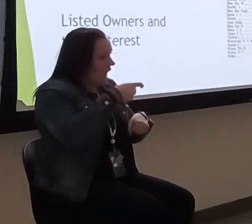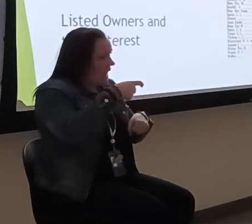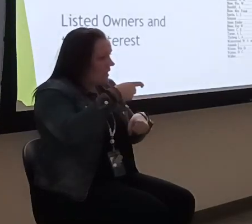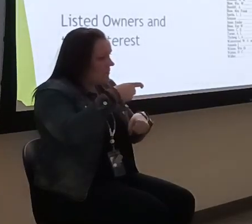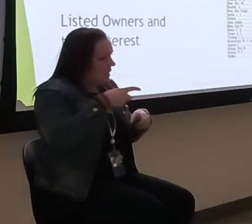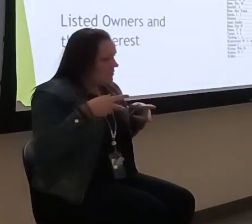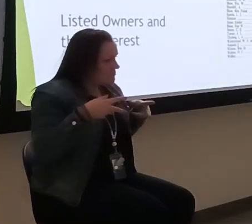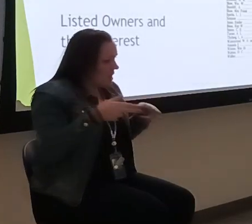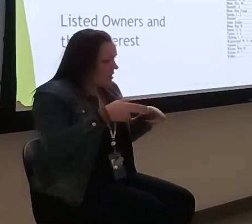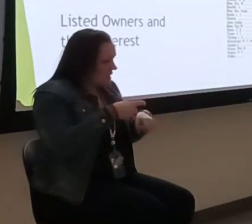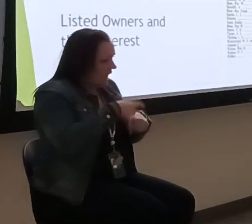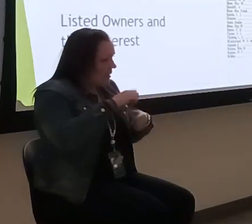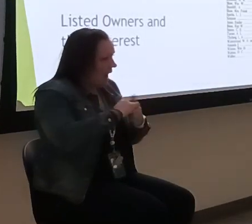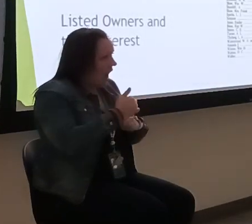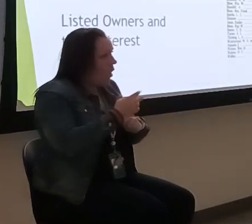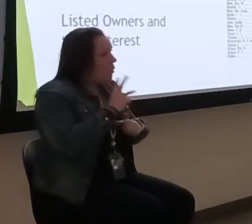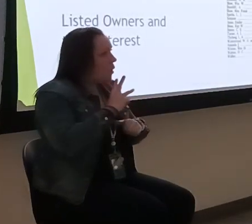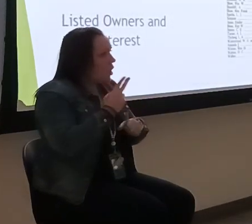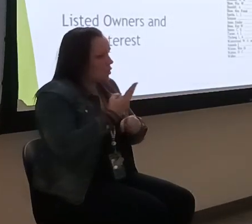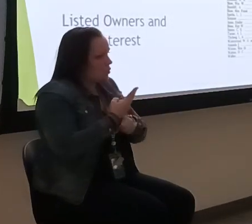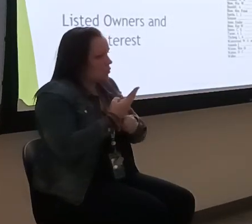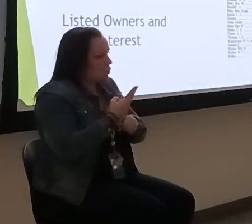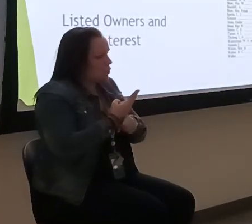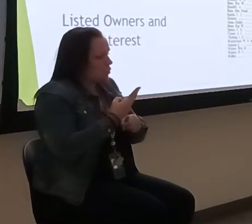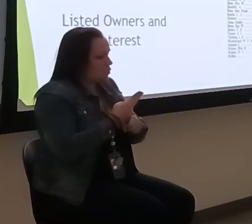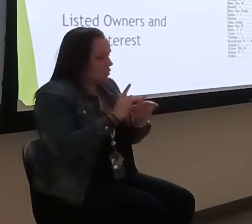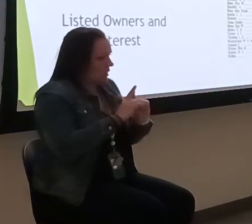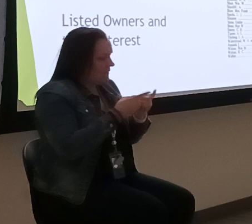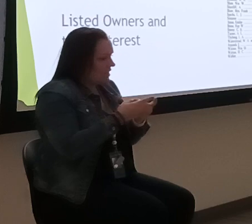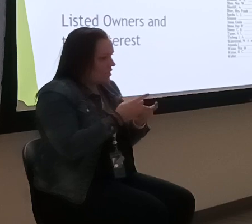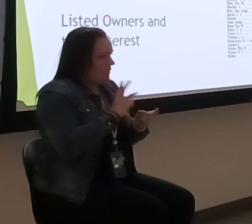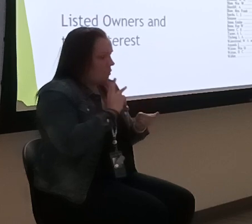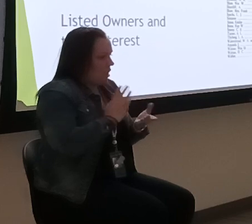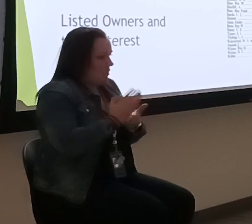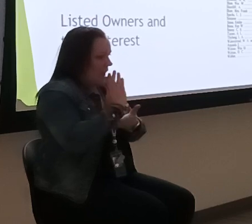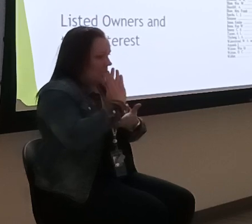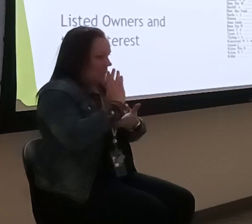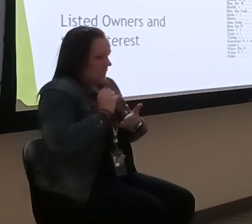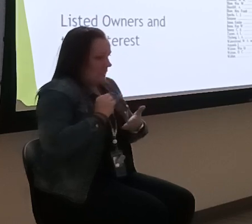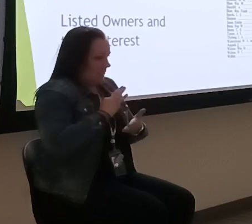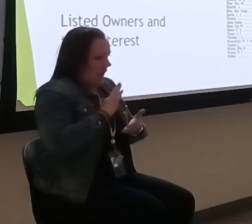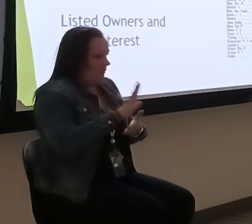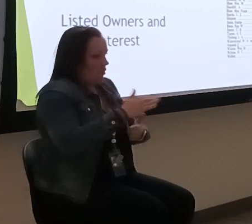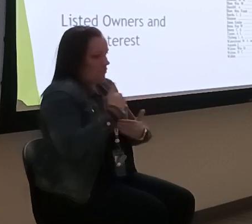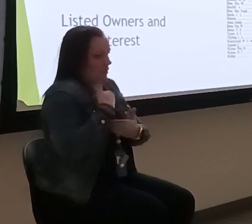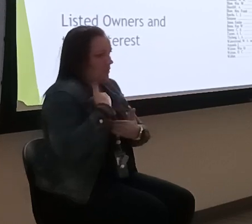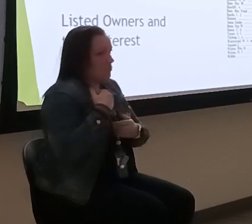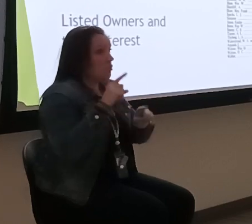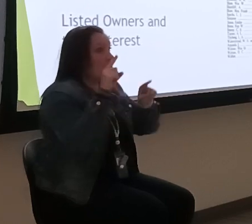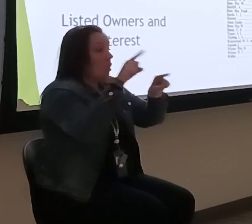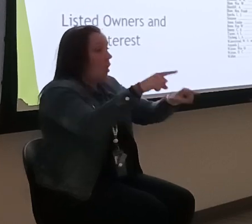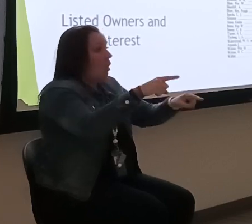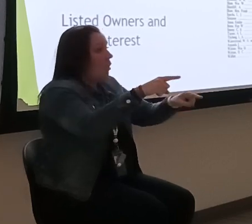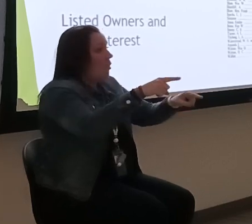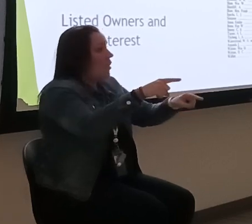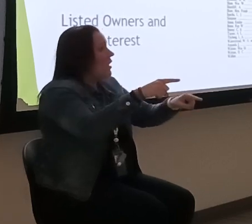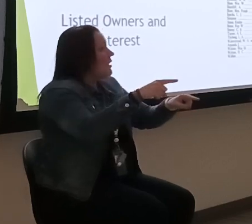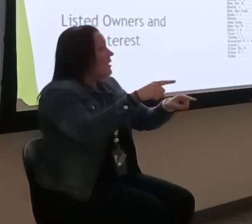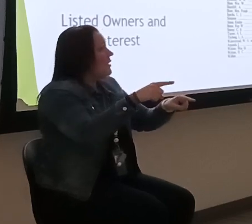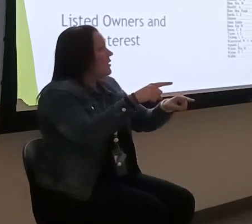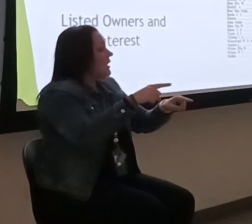was used. And so the Division of Water Rights staff was tasked to go out and take